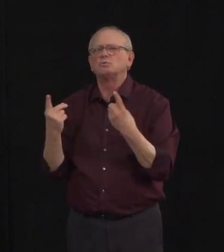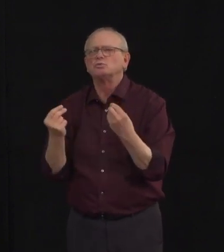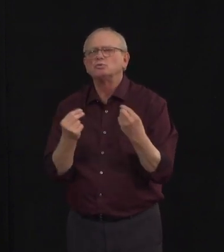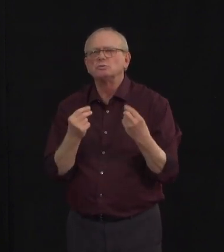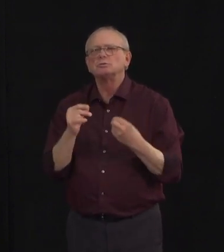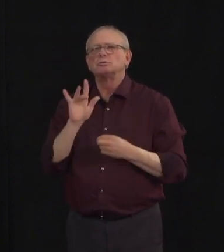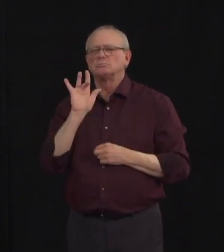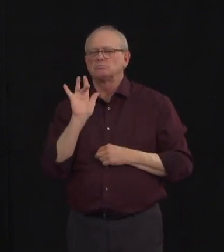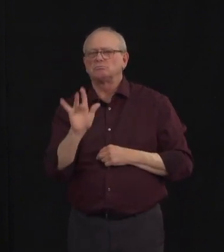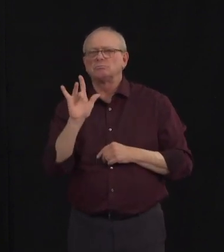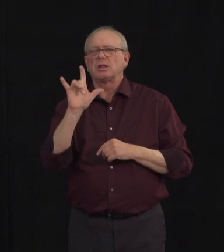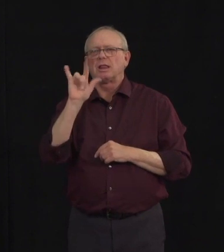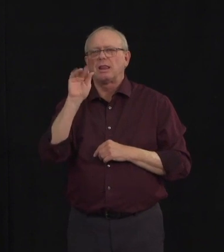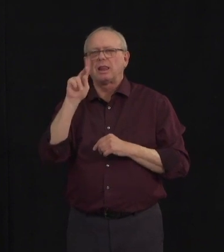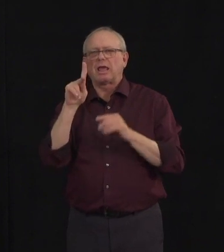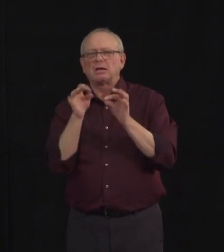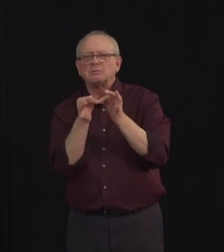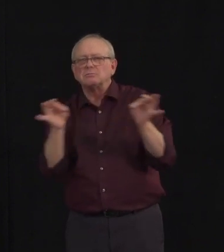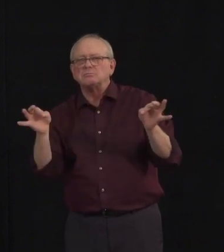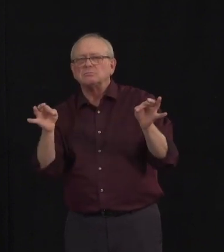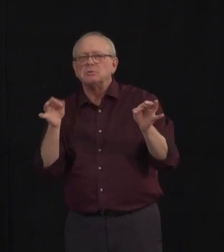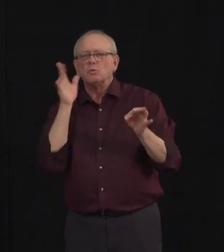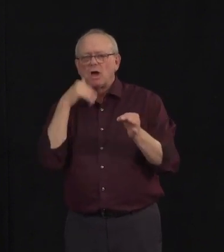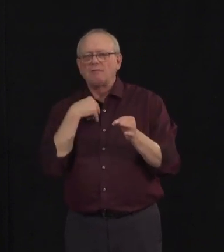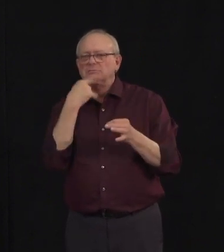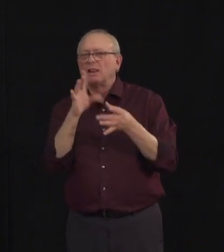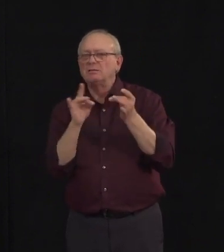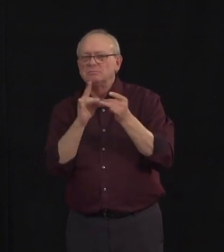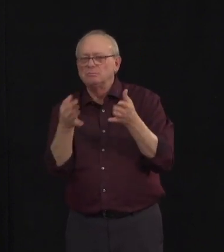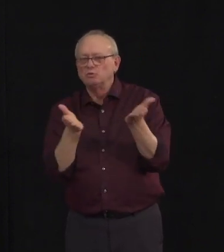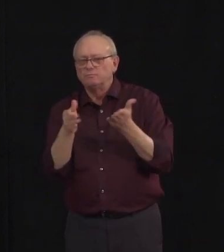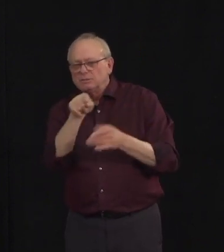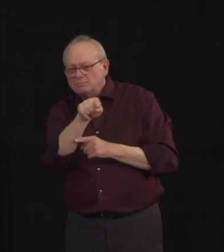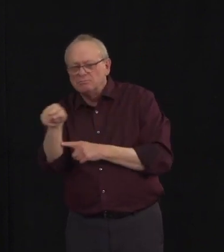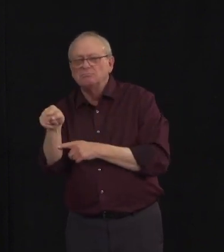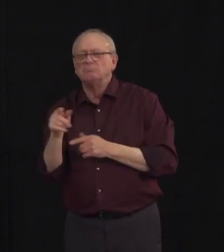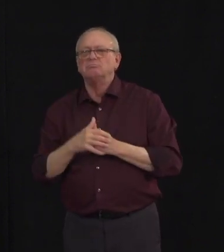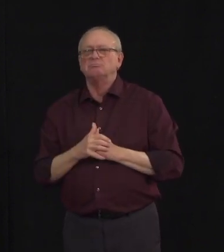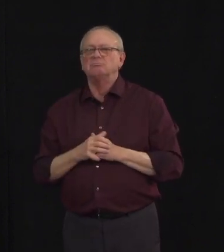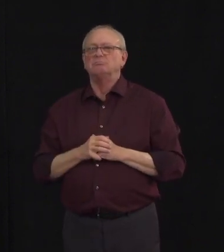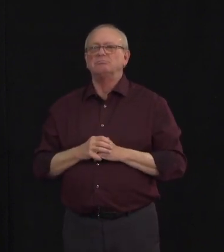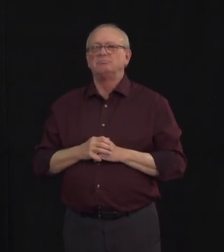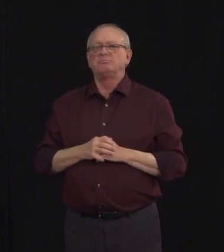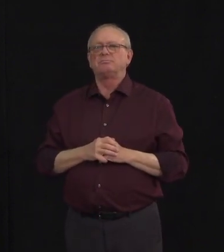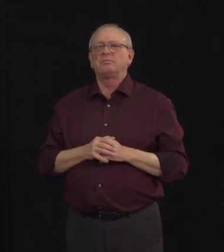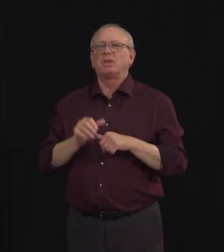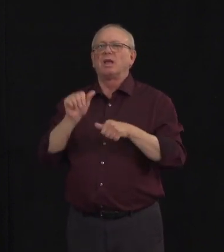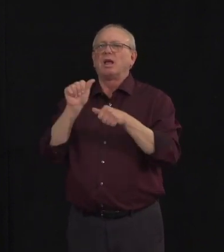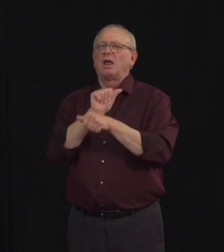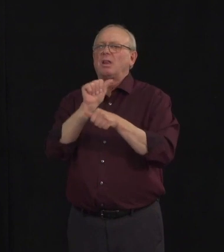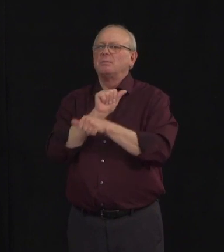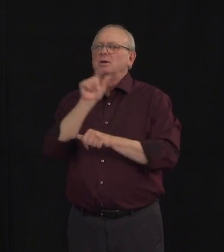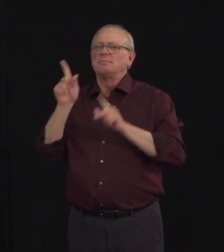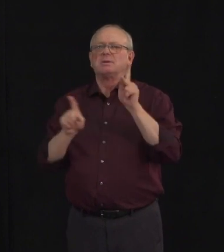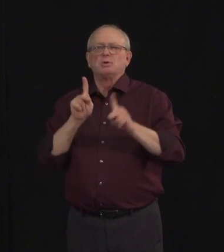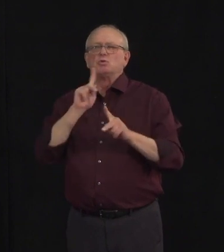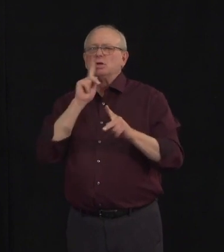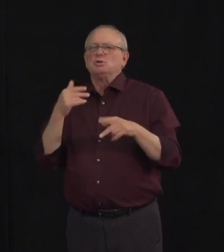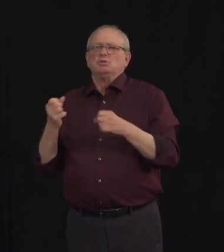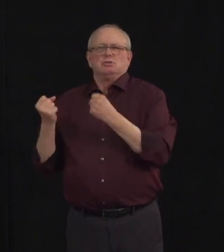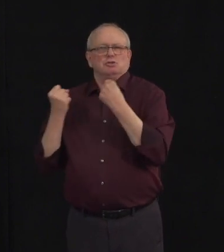ongoing economic challenges with the same common sense, adaptability, and resilience Albertans have shown throughout this